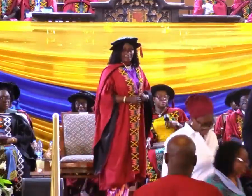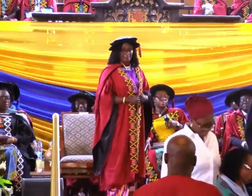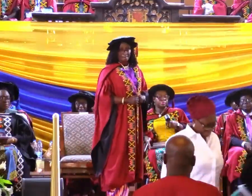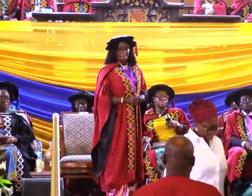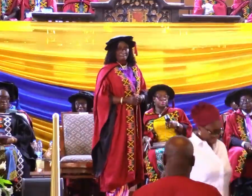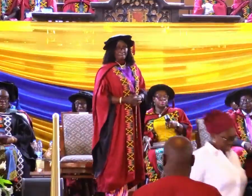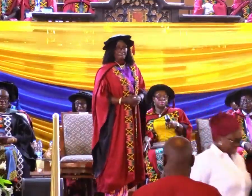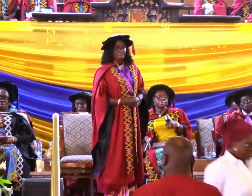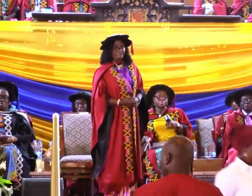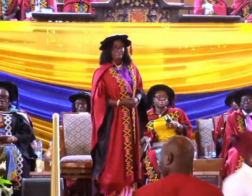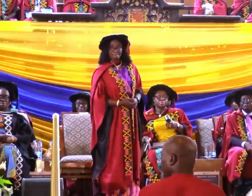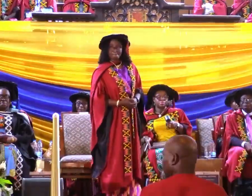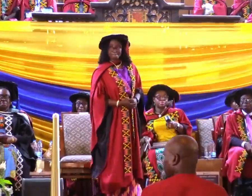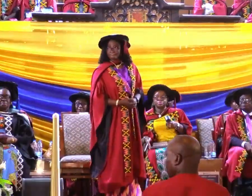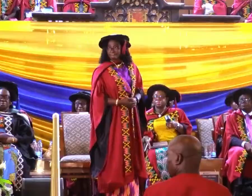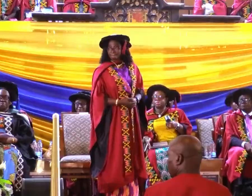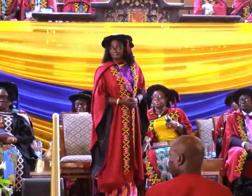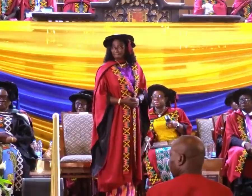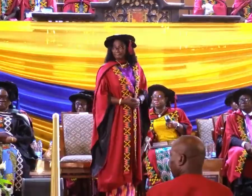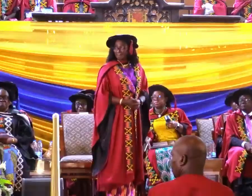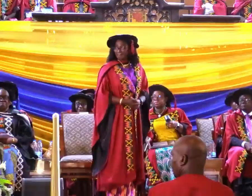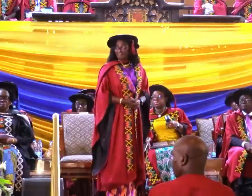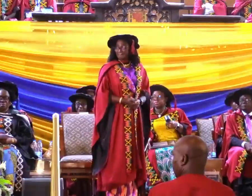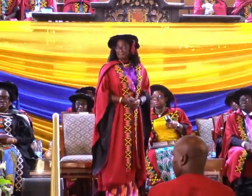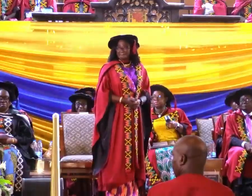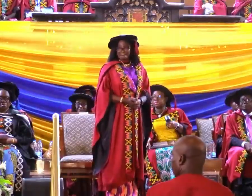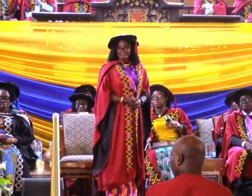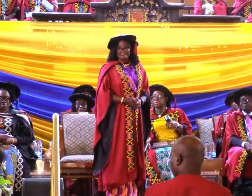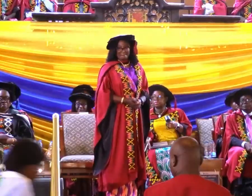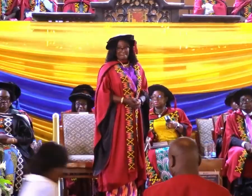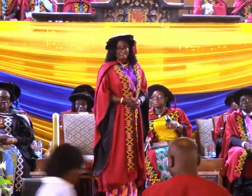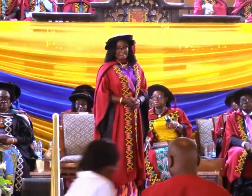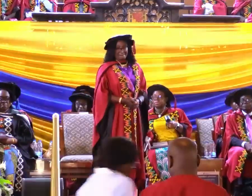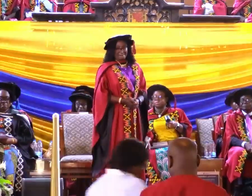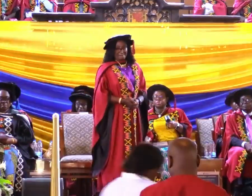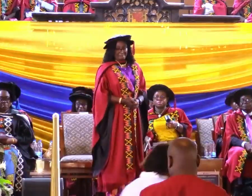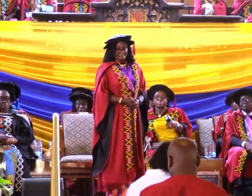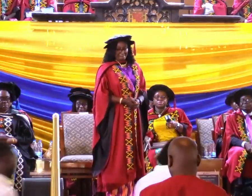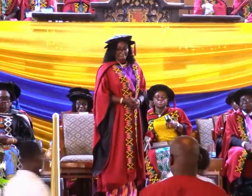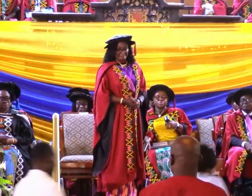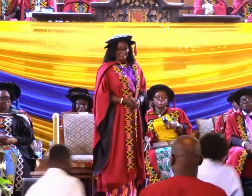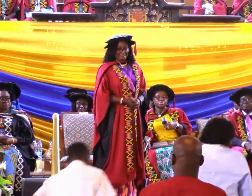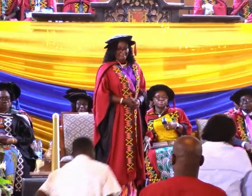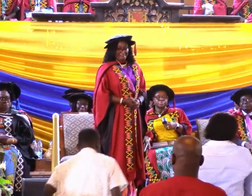Shalom Bible School, Bible Study Group, sorry.